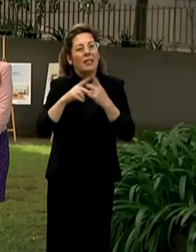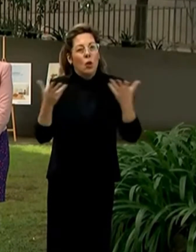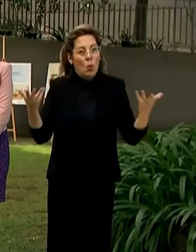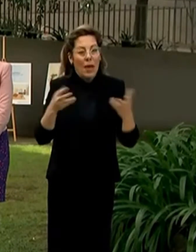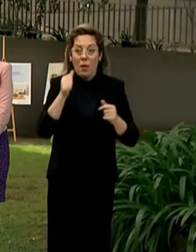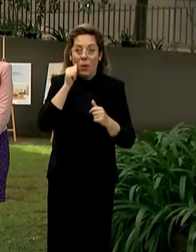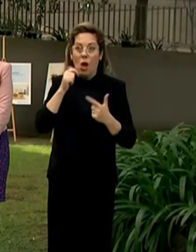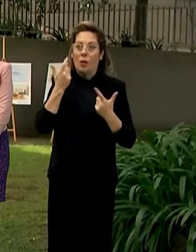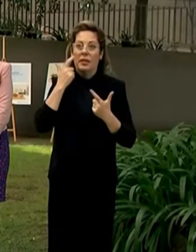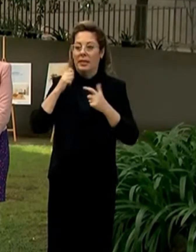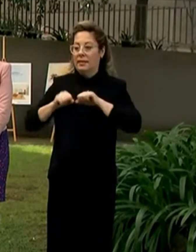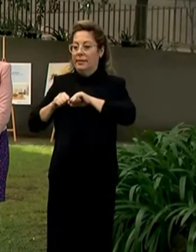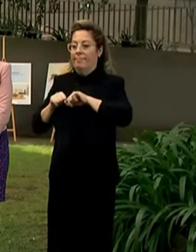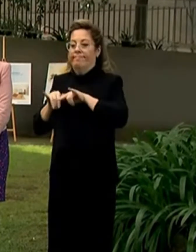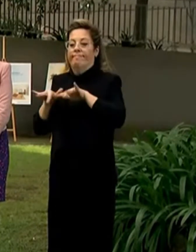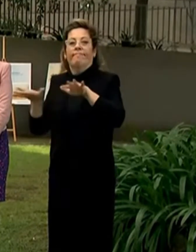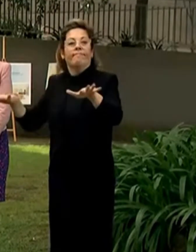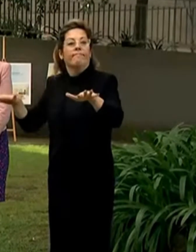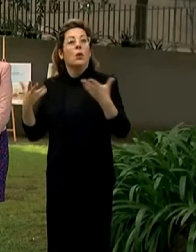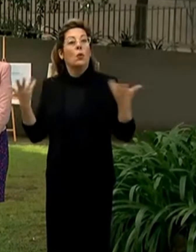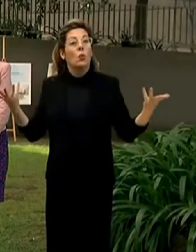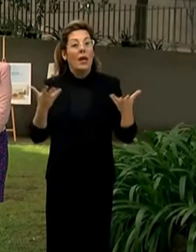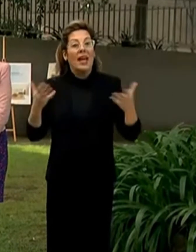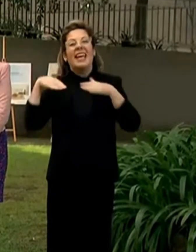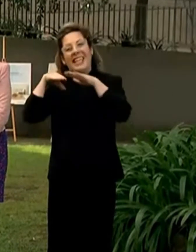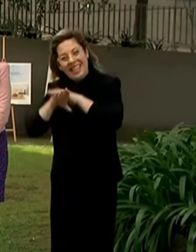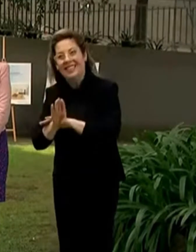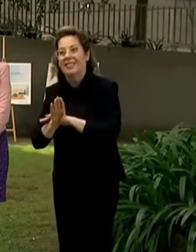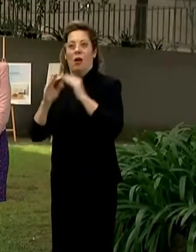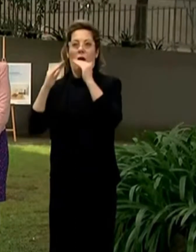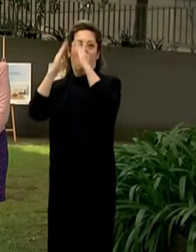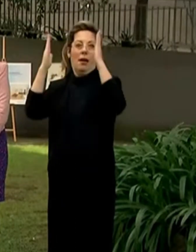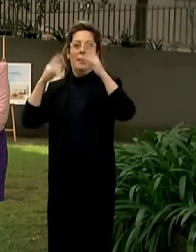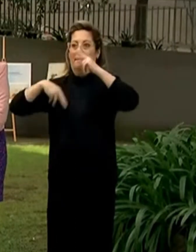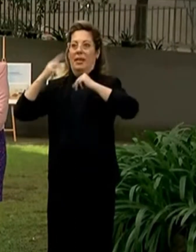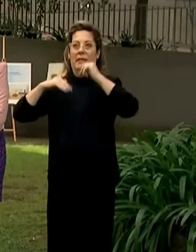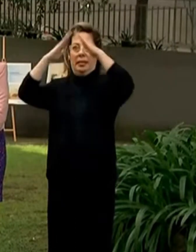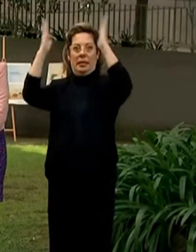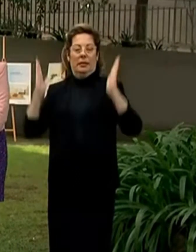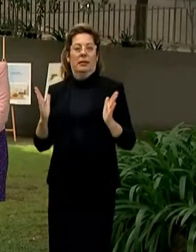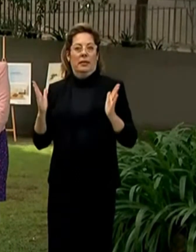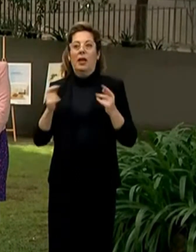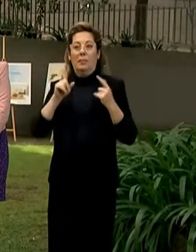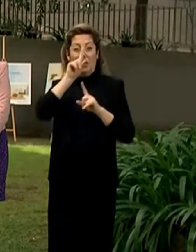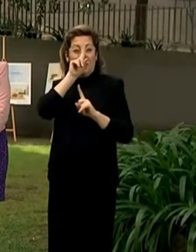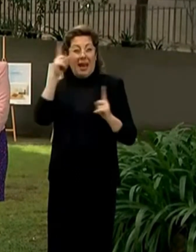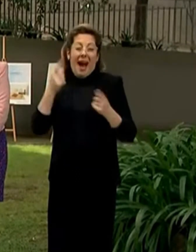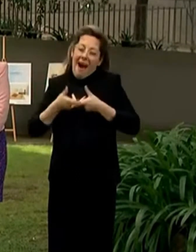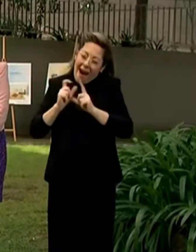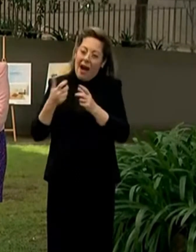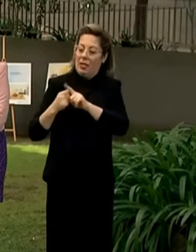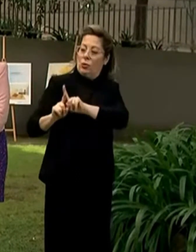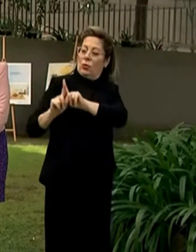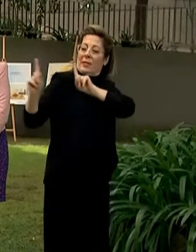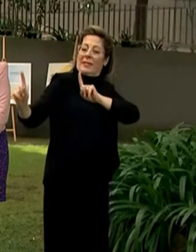occurring, and they're settings indoors, where people, for whatever reason, are unable to socially distance at all times. So the sorts